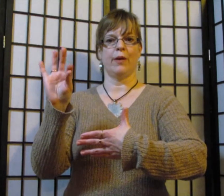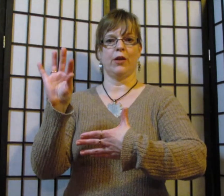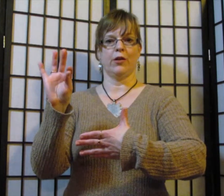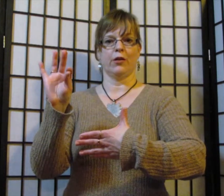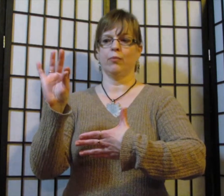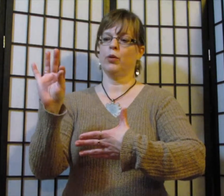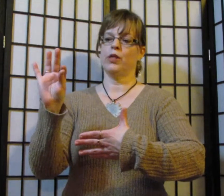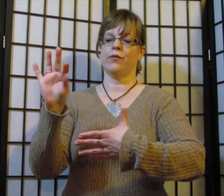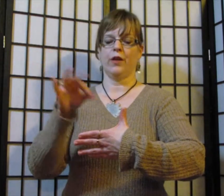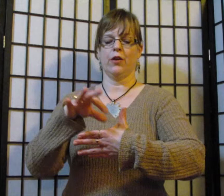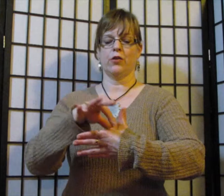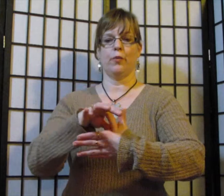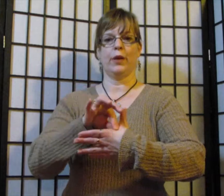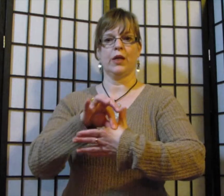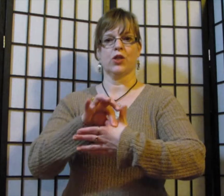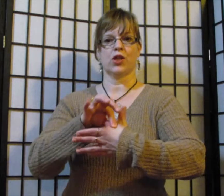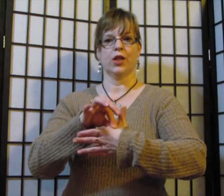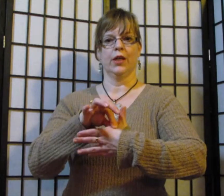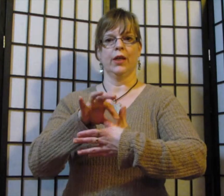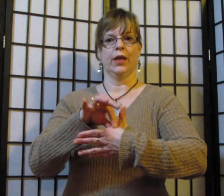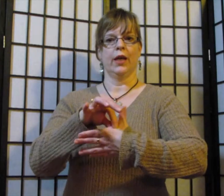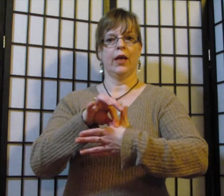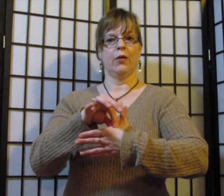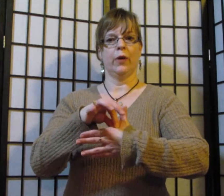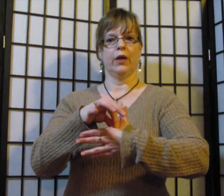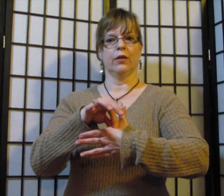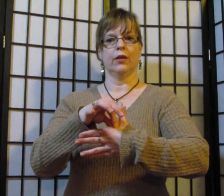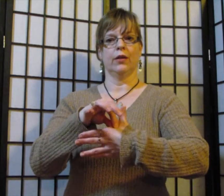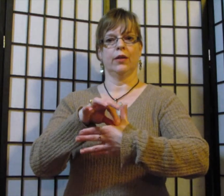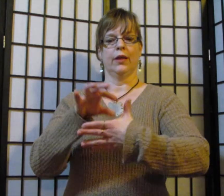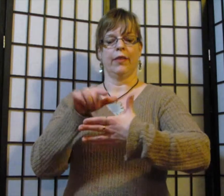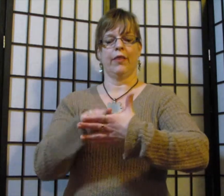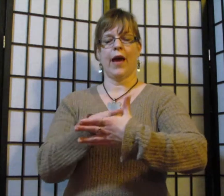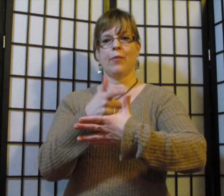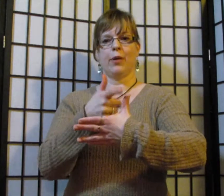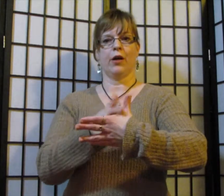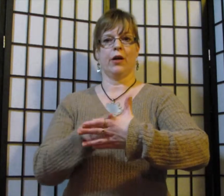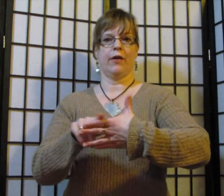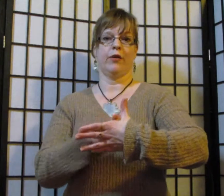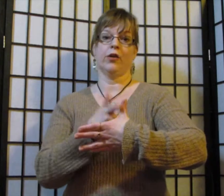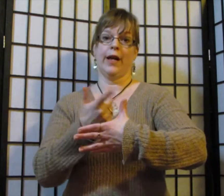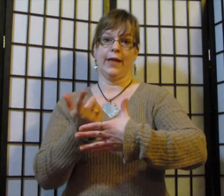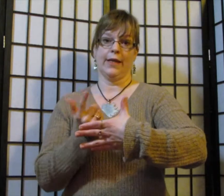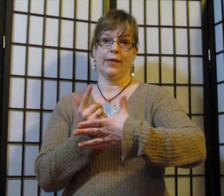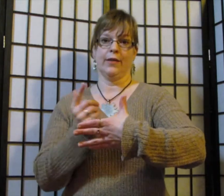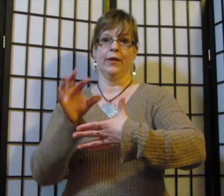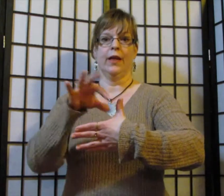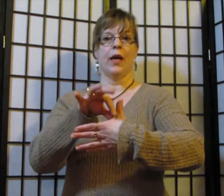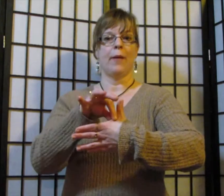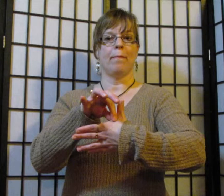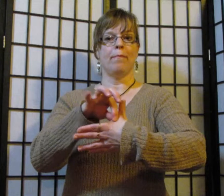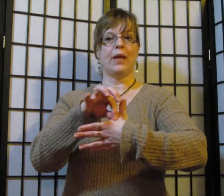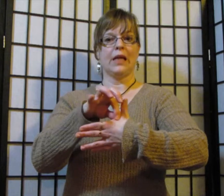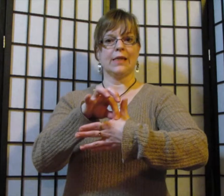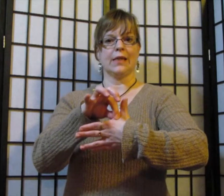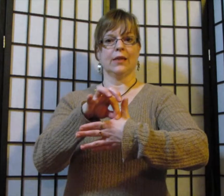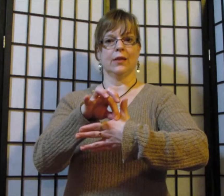and your pointer finger to pinch and wiggle that part of your hand. Meat.